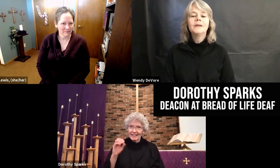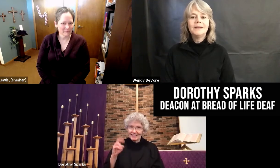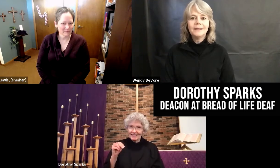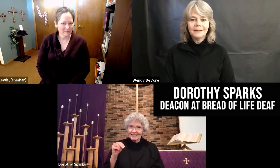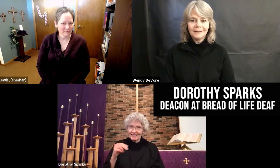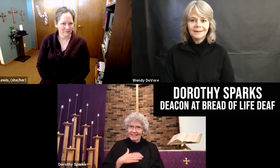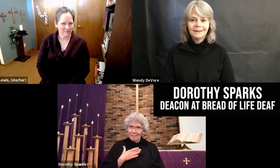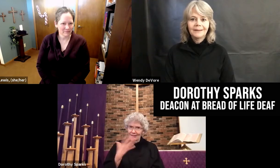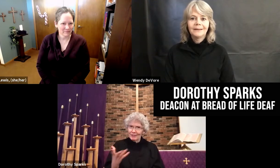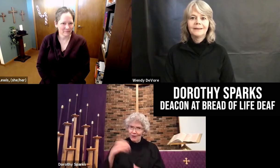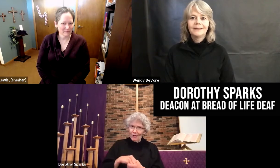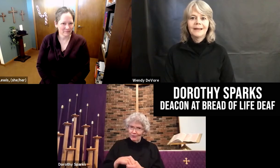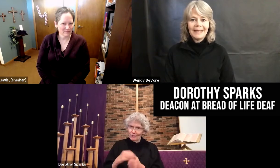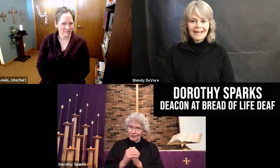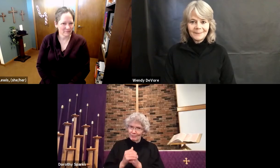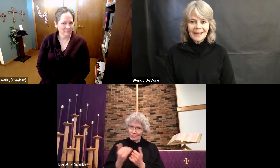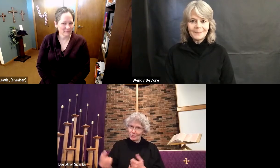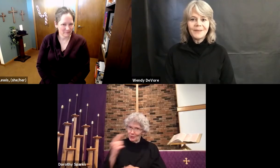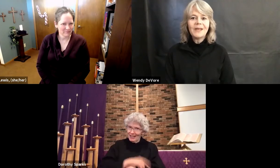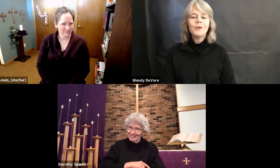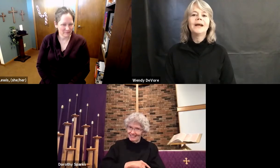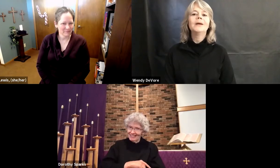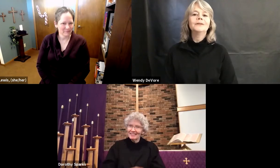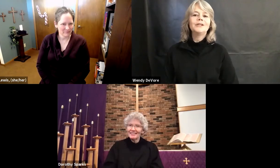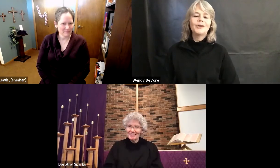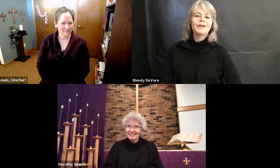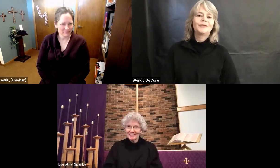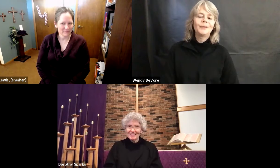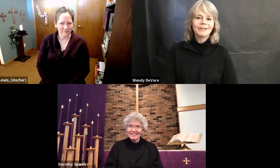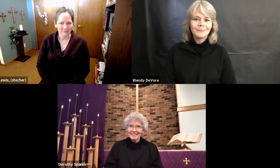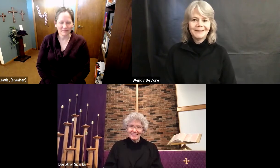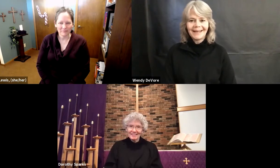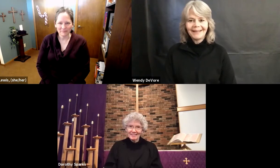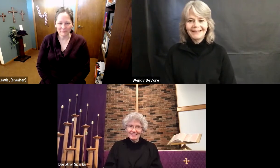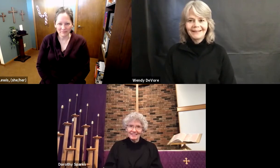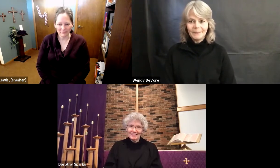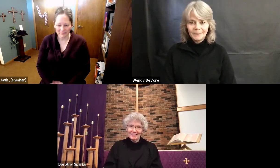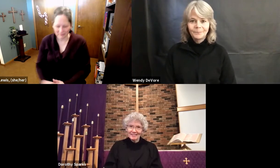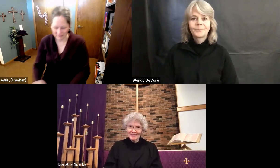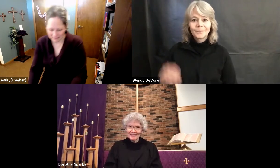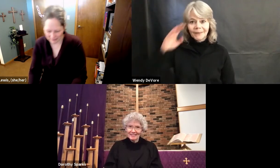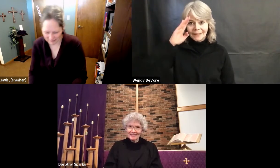And I am the deacon, and I am happy that you are able to join us for worship today.